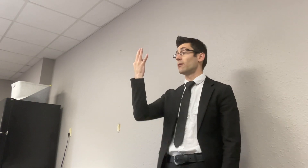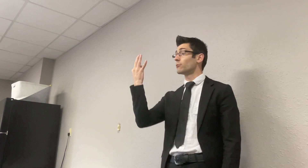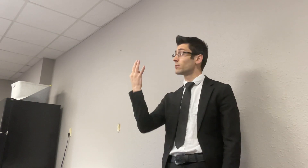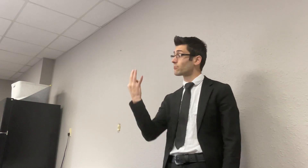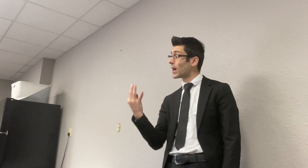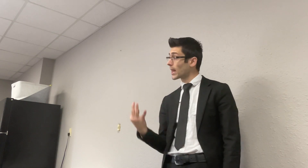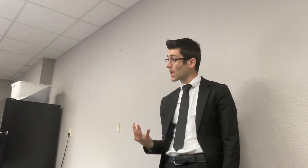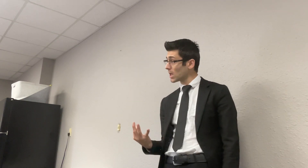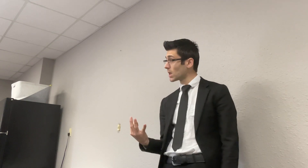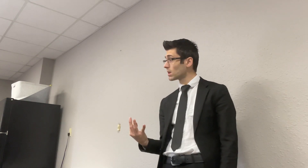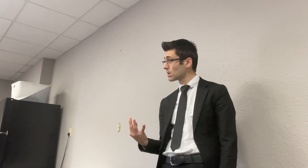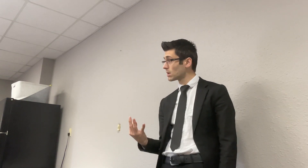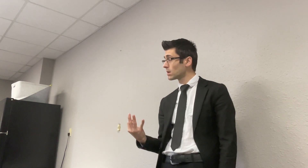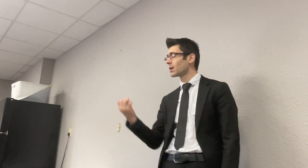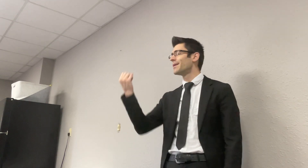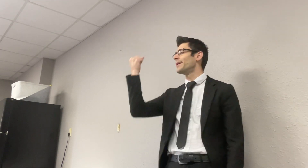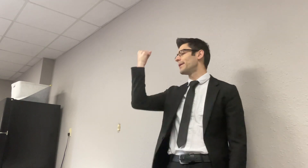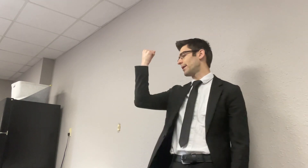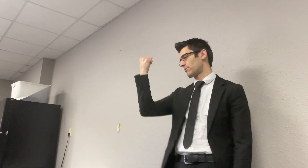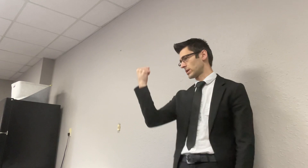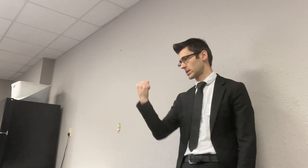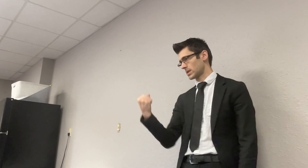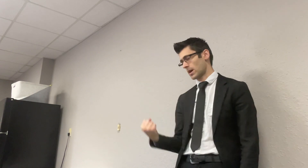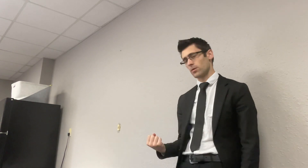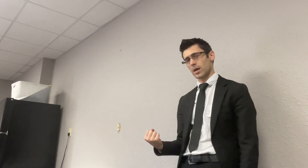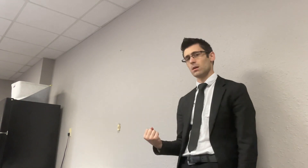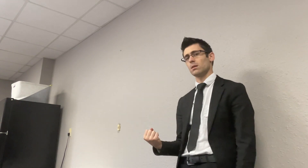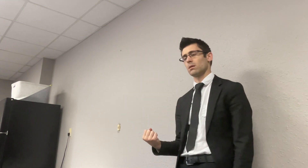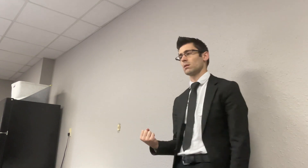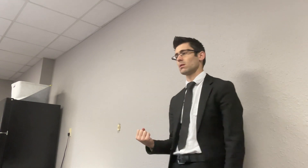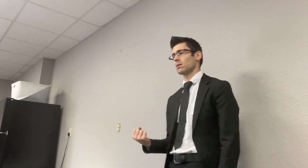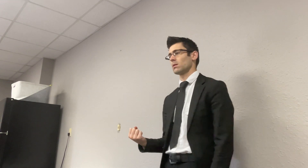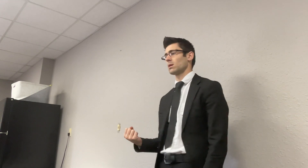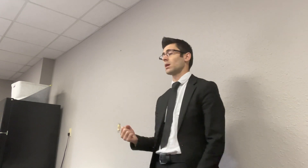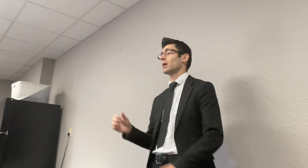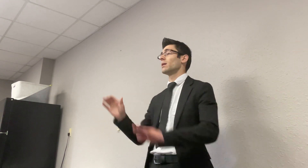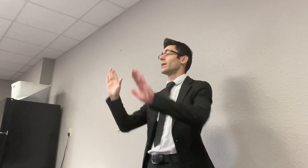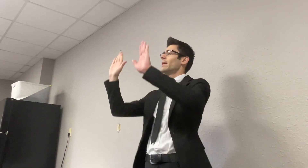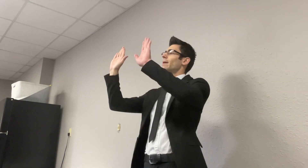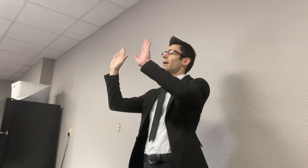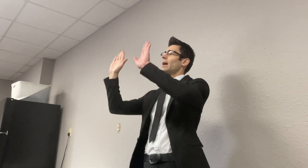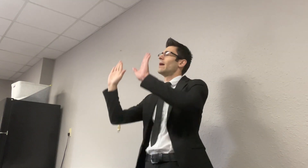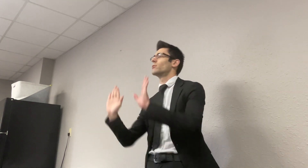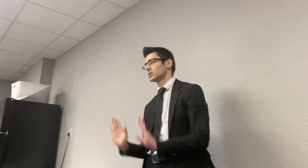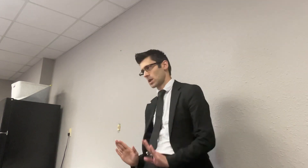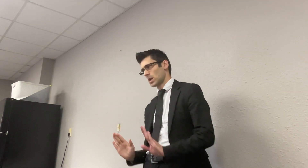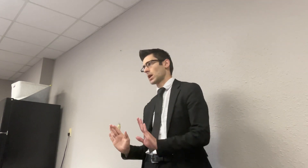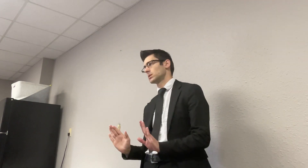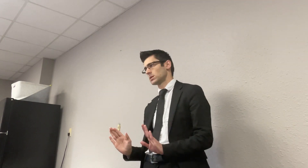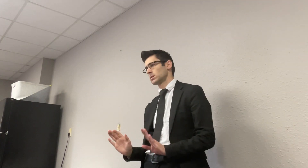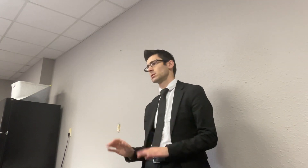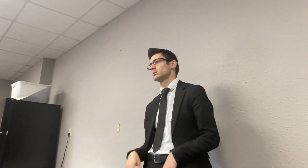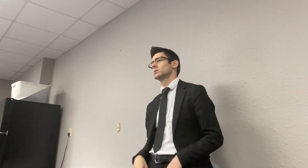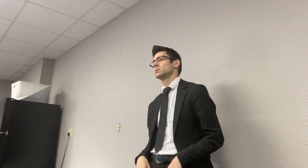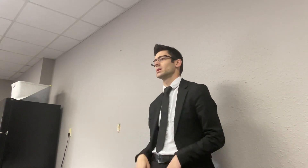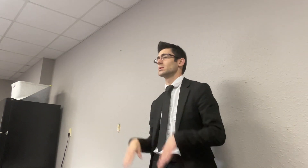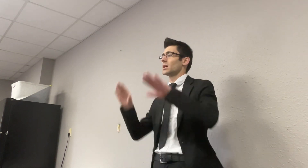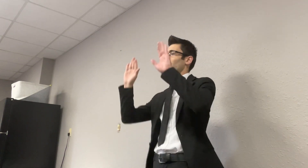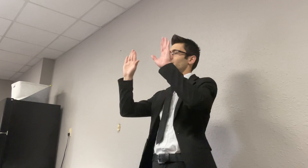every Friday, every Saturday, and then every Sunday. Instead of